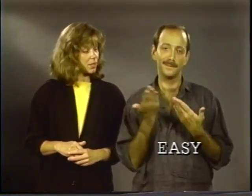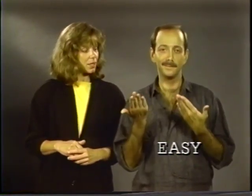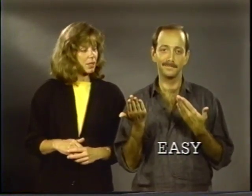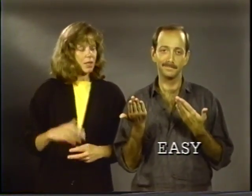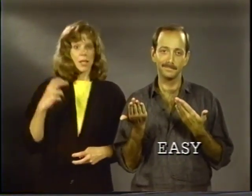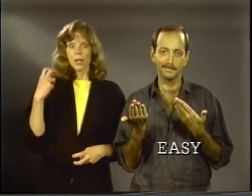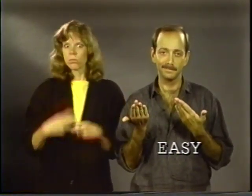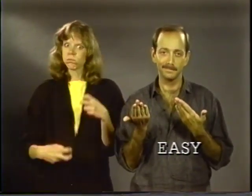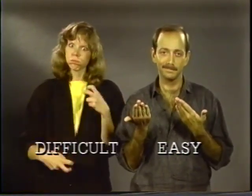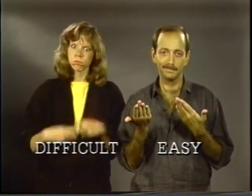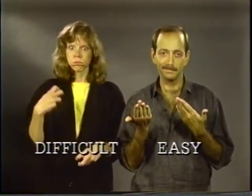difficult,